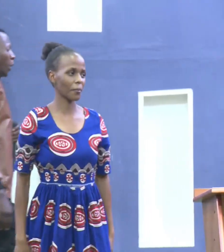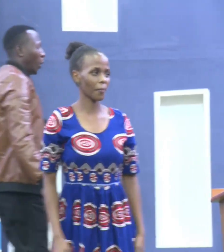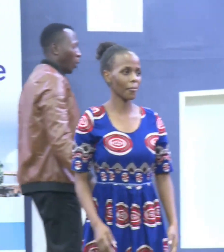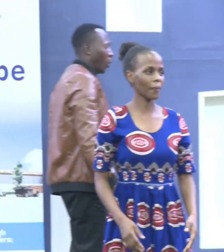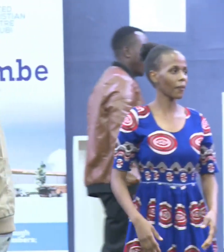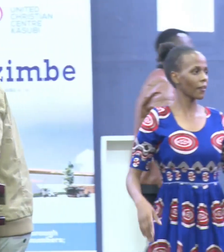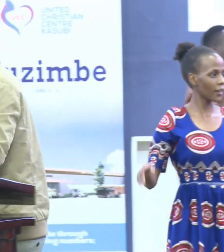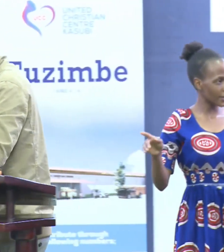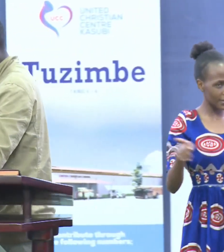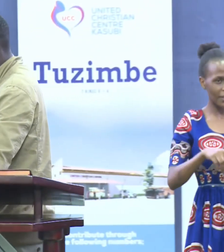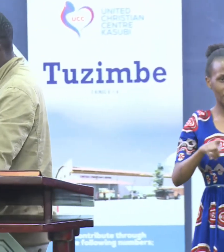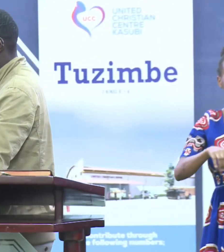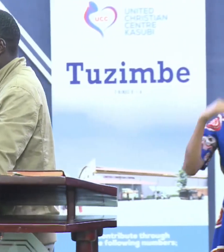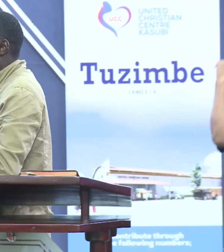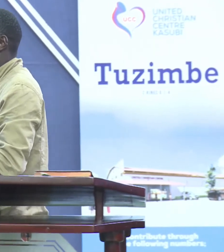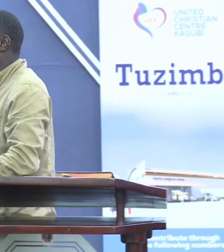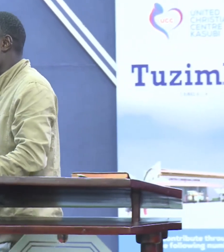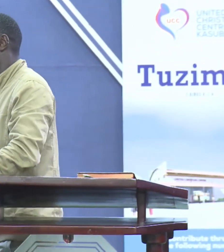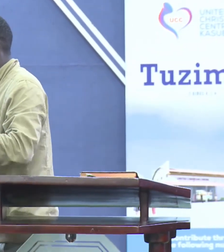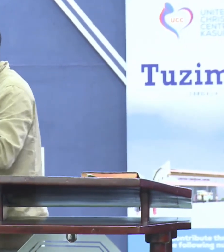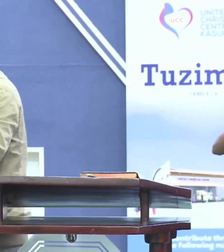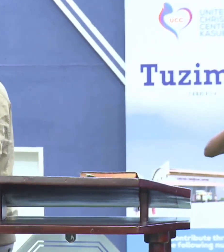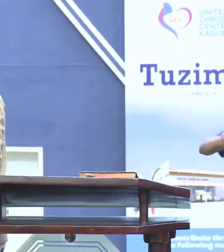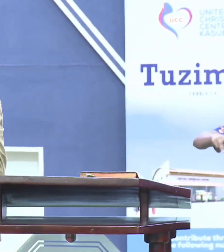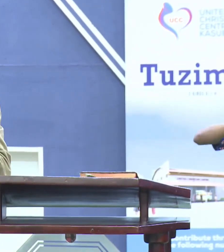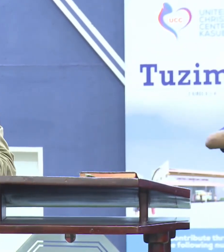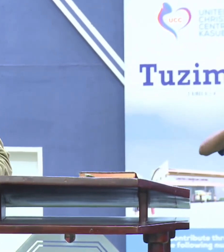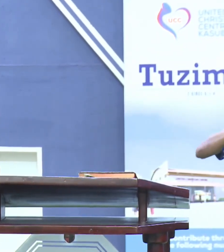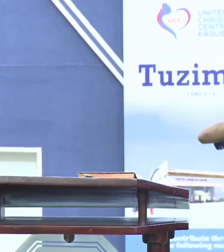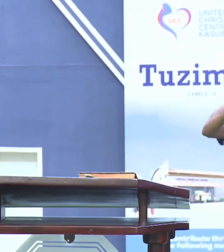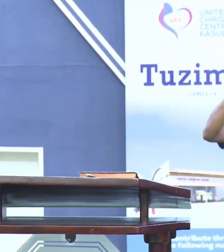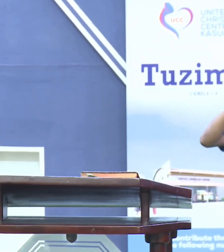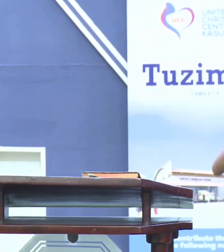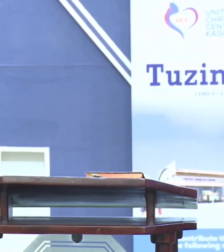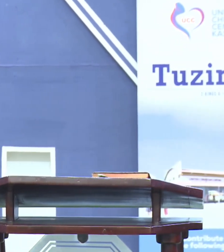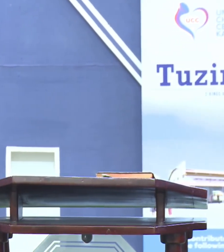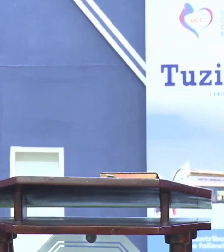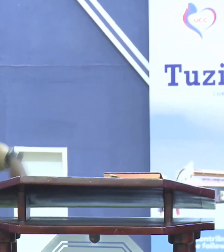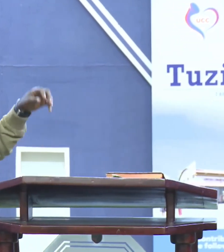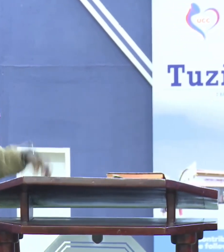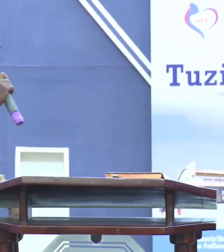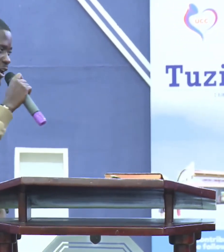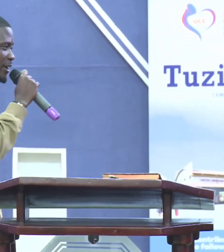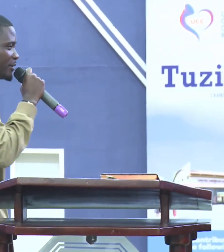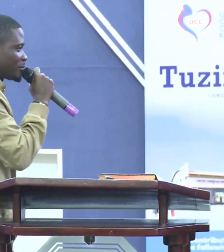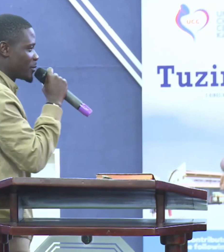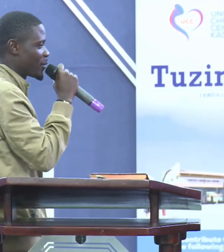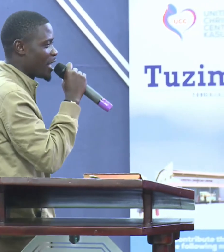the African way. In fact, we go deeper and we